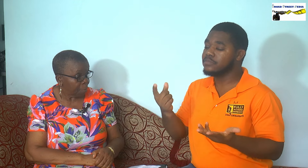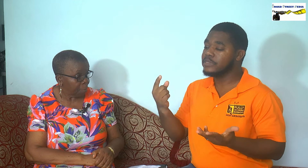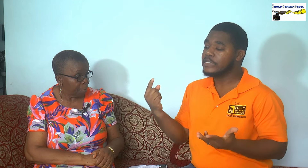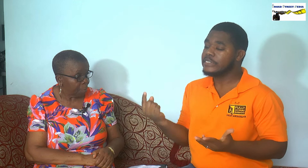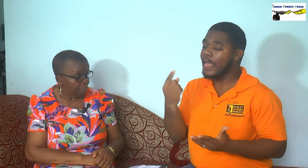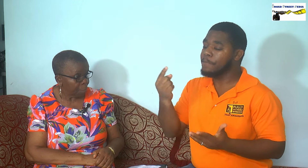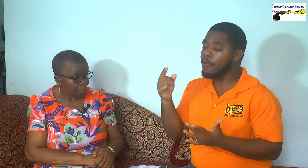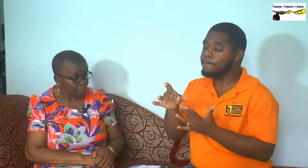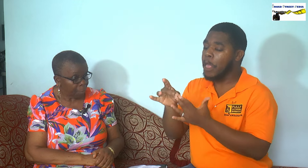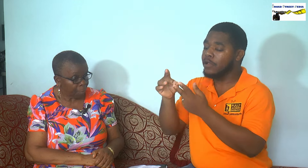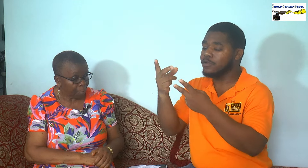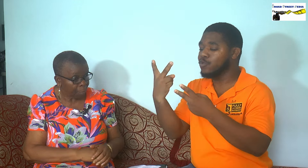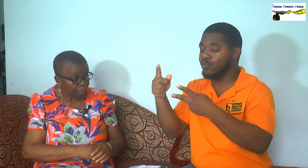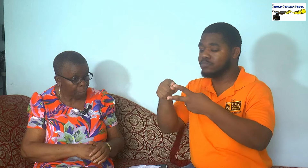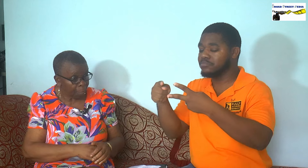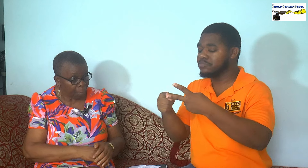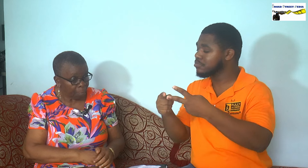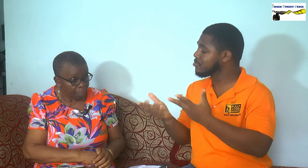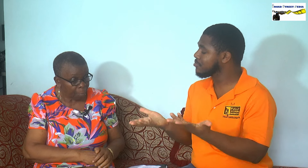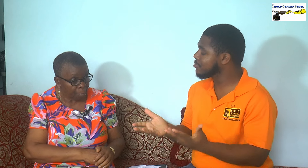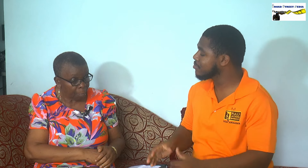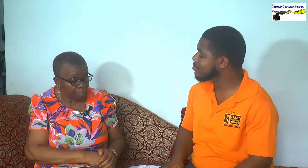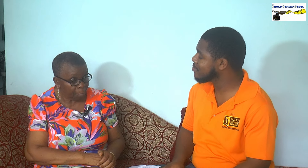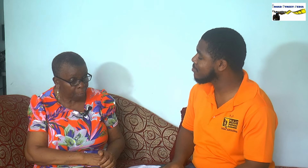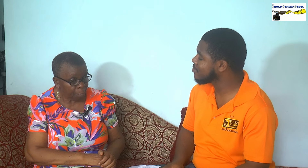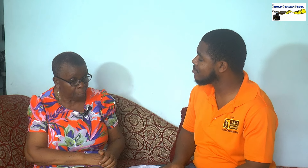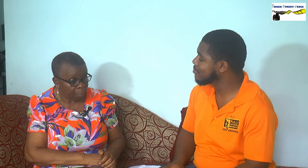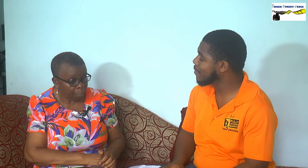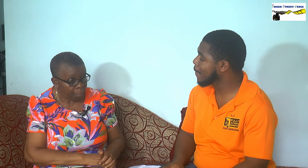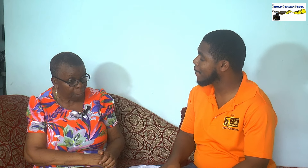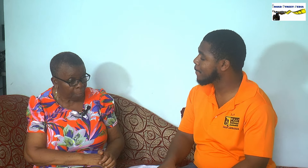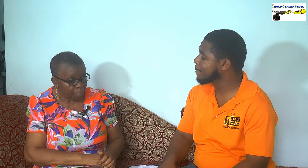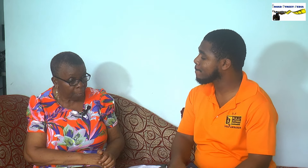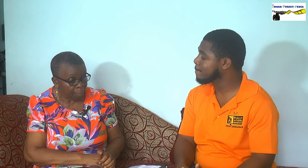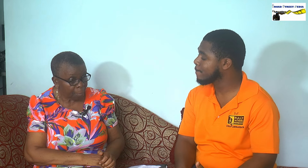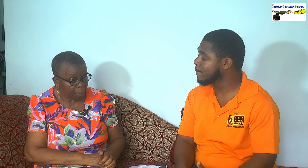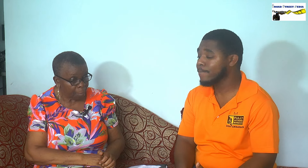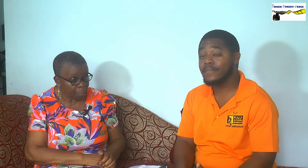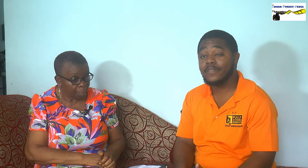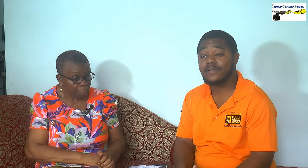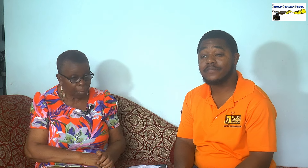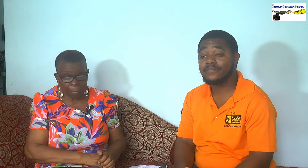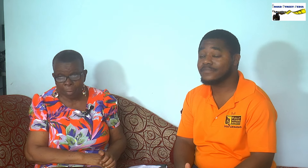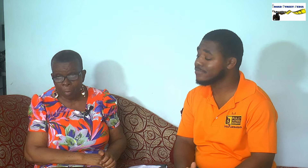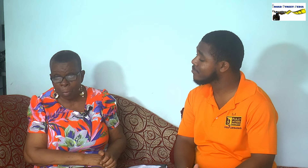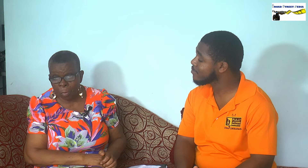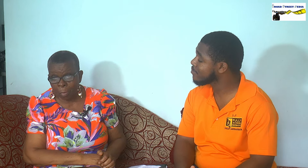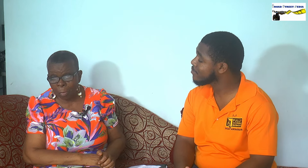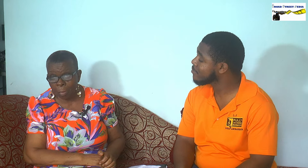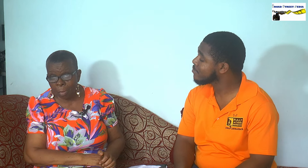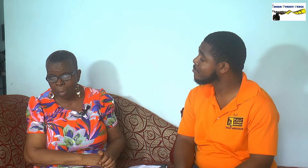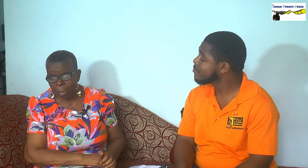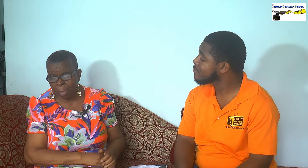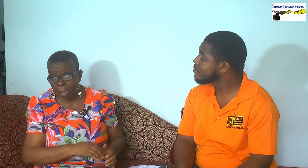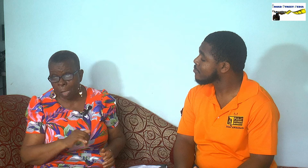So what was your favorite thing? Maybe you can say one or two things. What you most enjoyed.